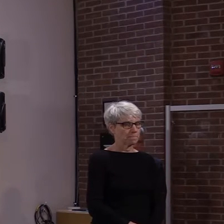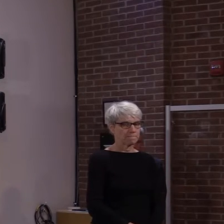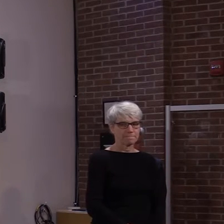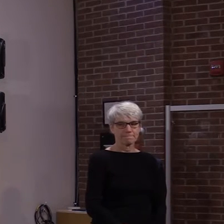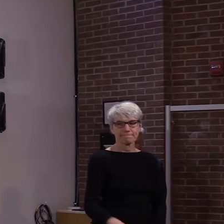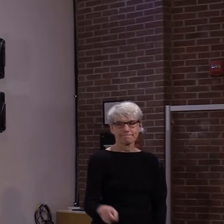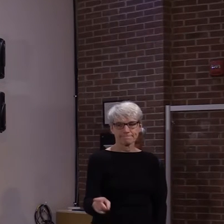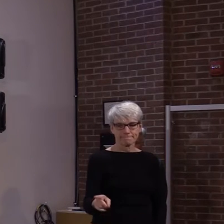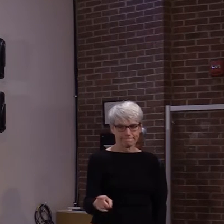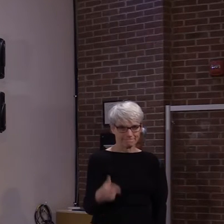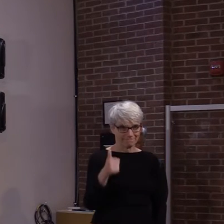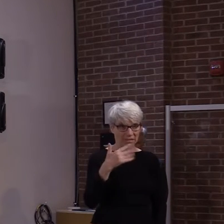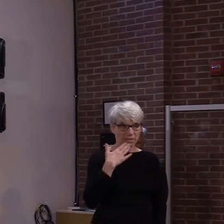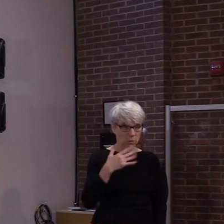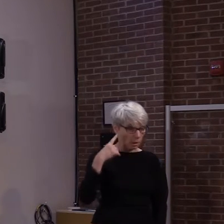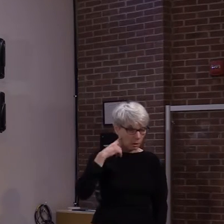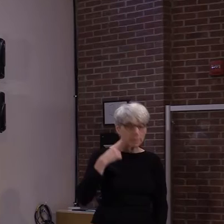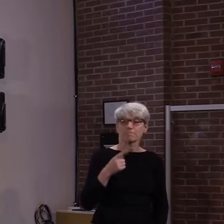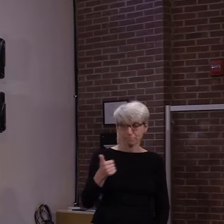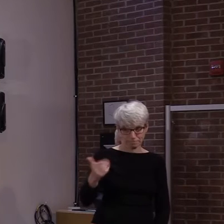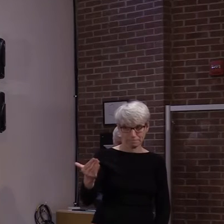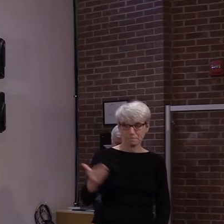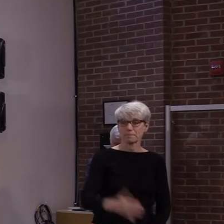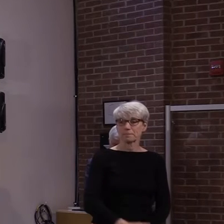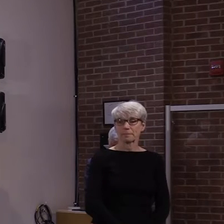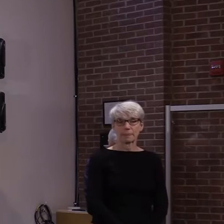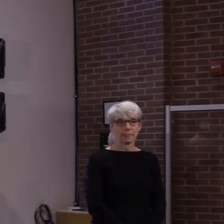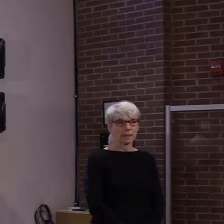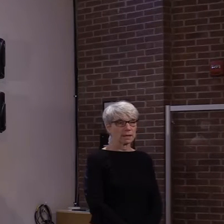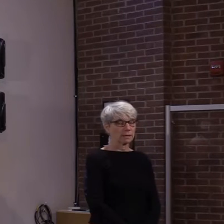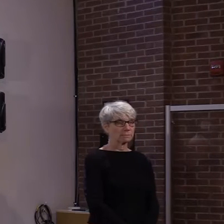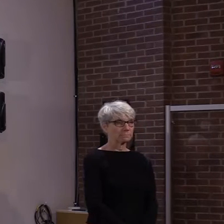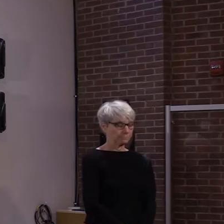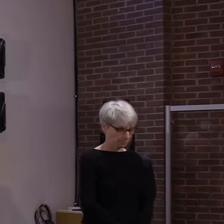Thanks, Rebecca. Can you hear me okay? We can.